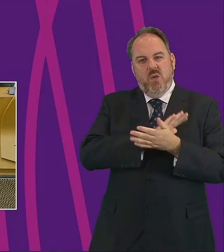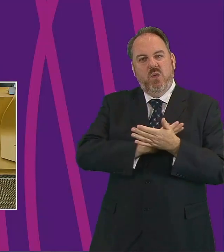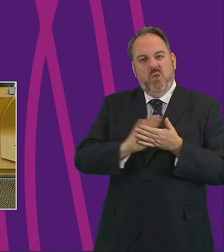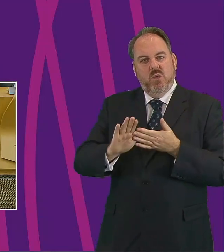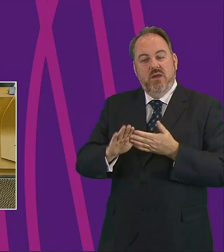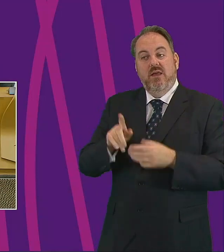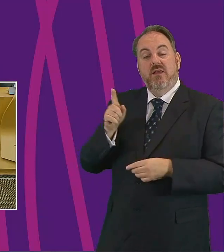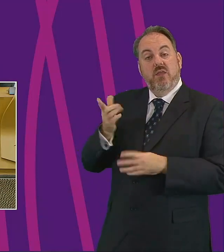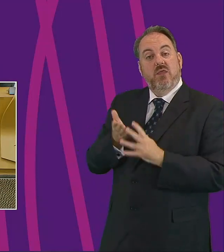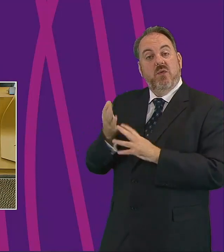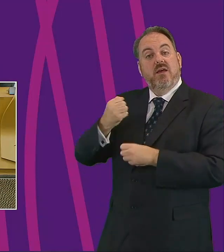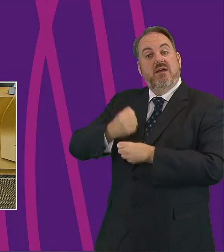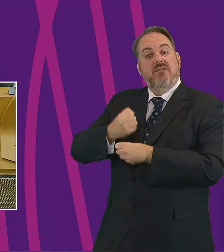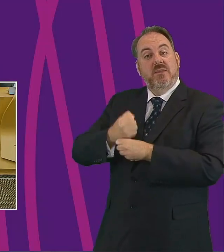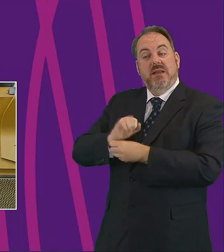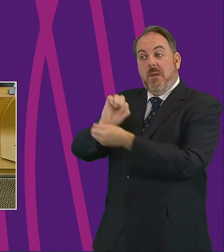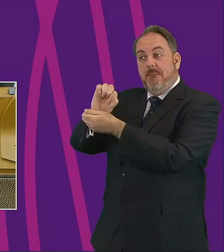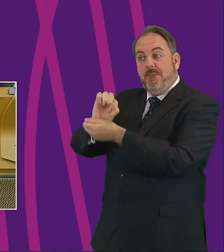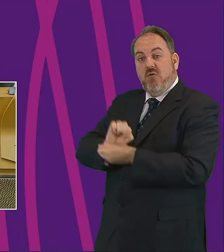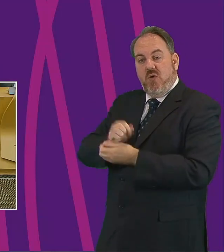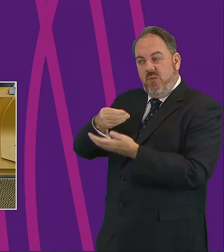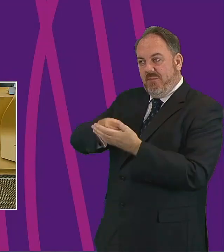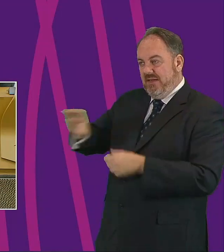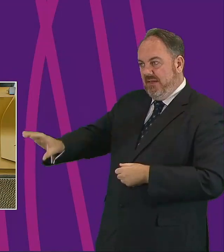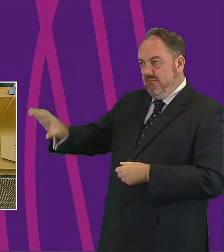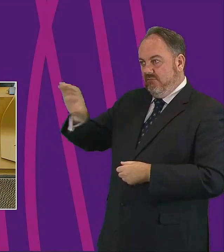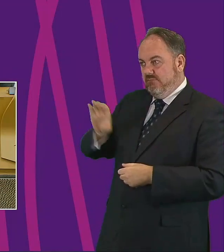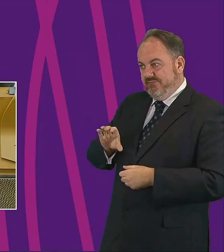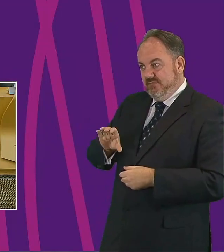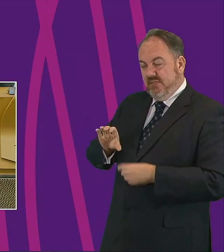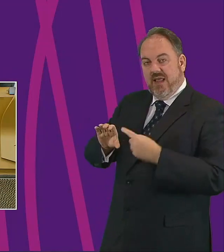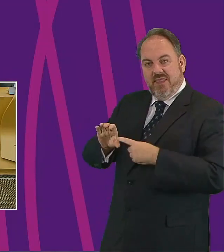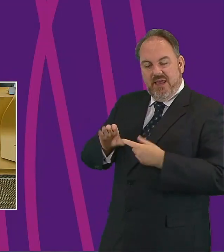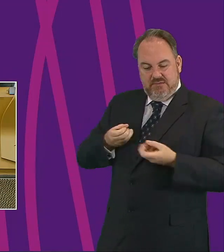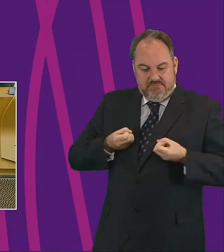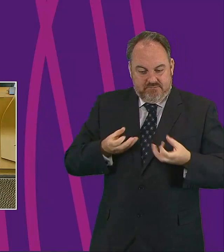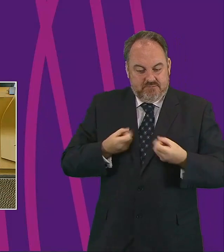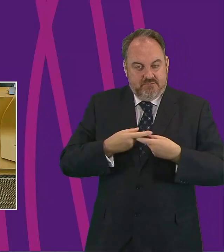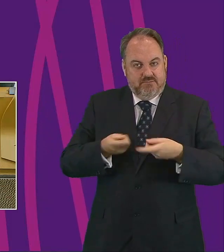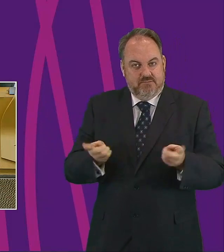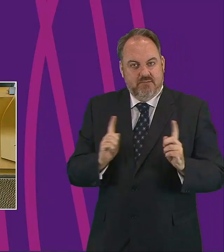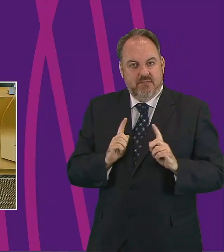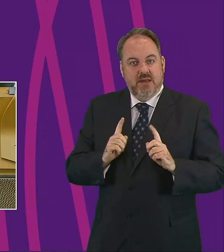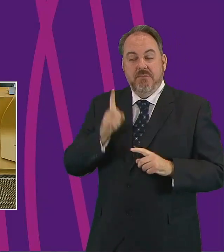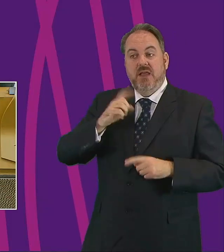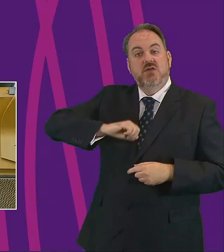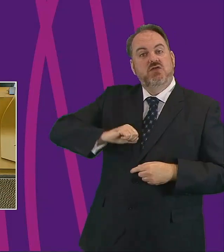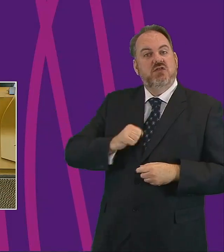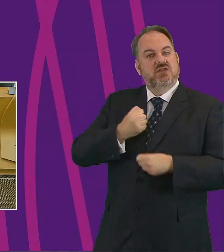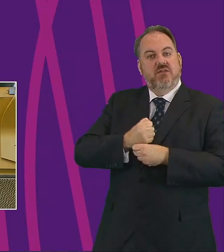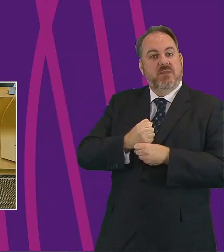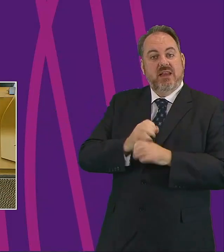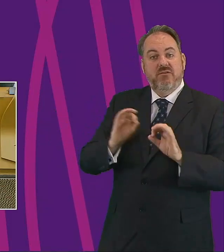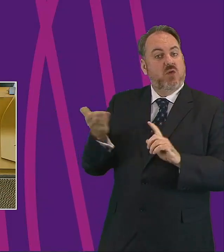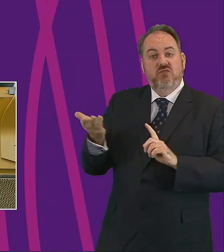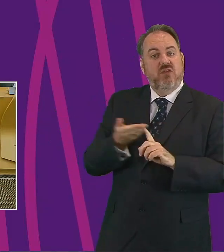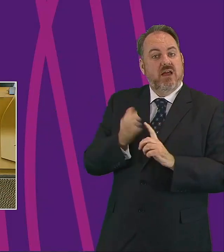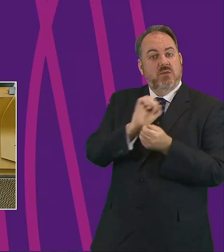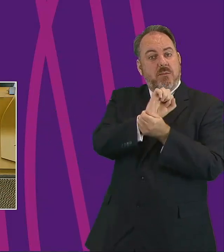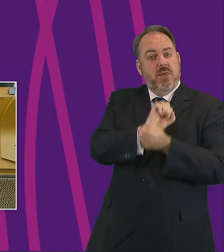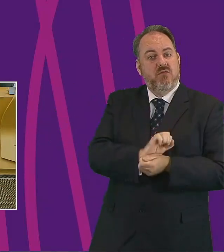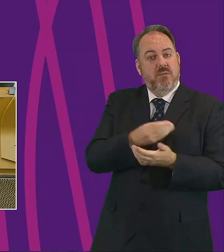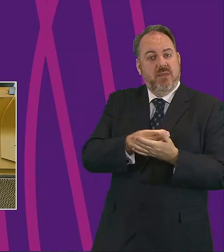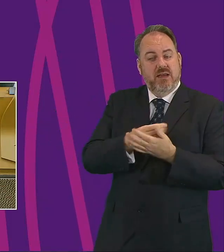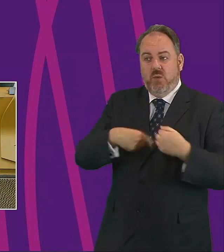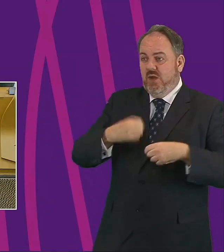for us is because we don't have the powers here to do it ourselves. And what I would say to Richard Leonard is this: just use your